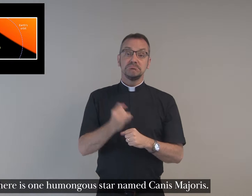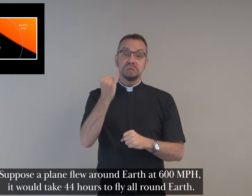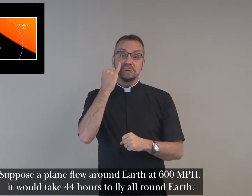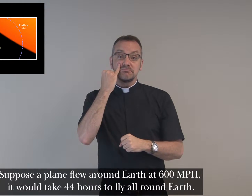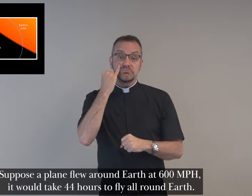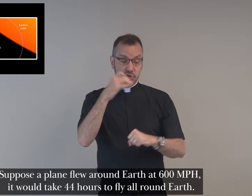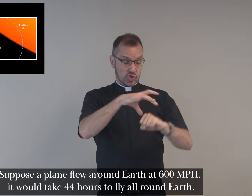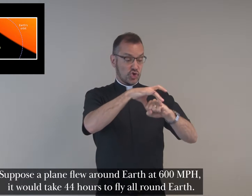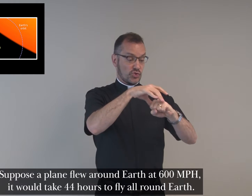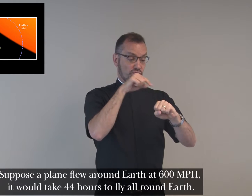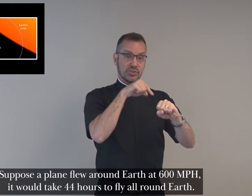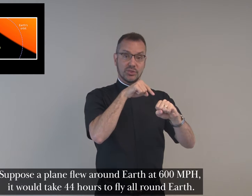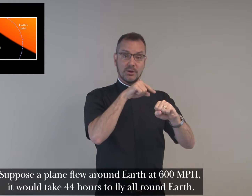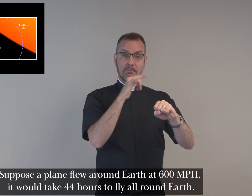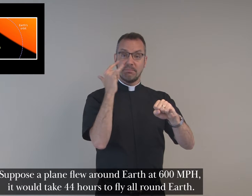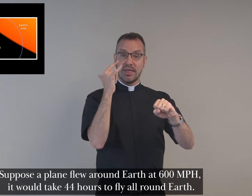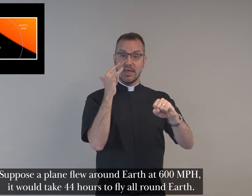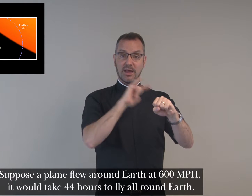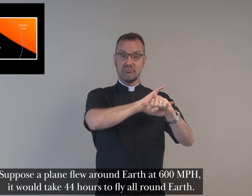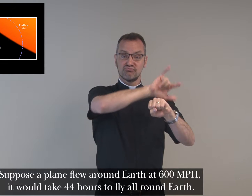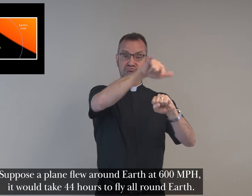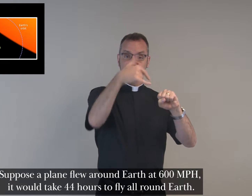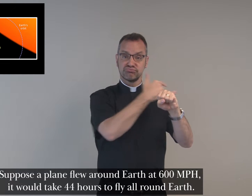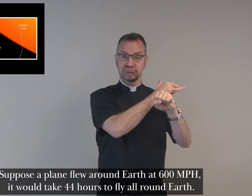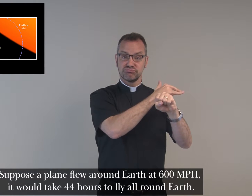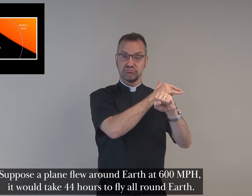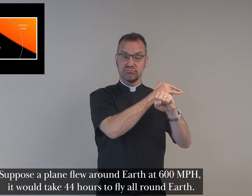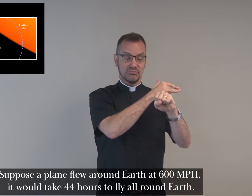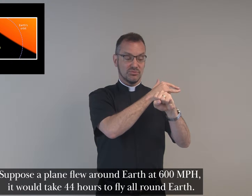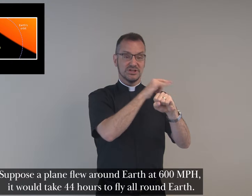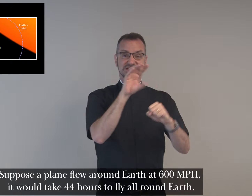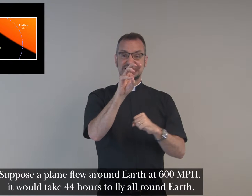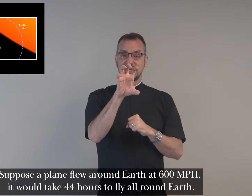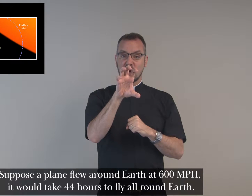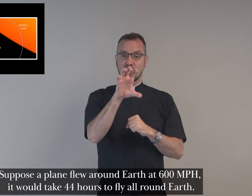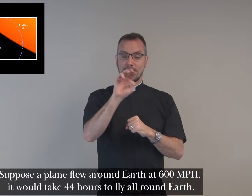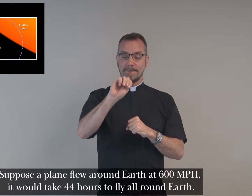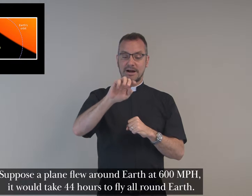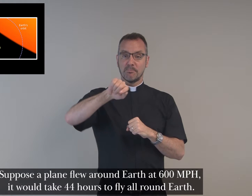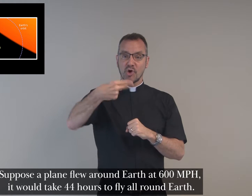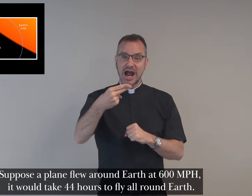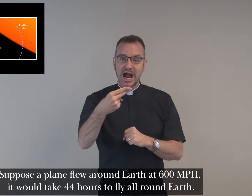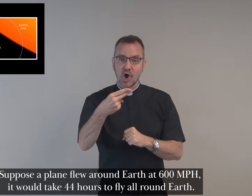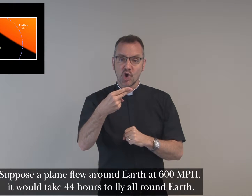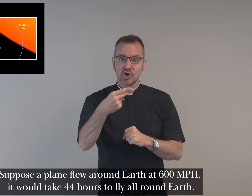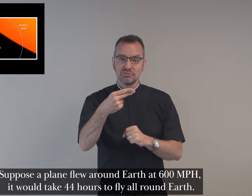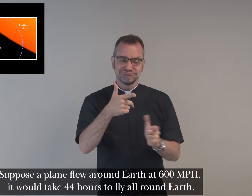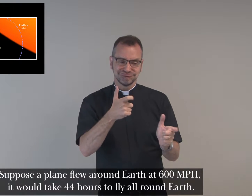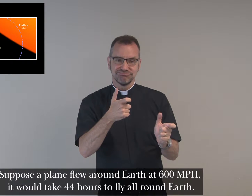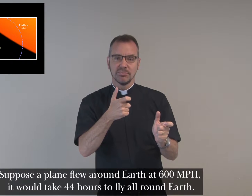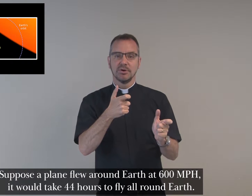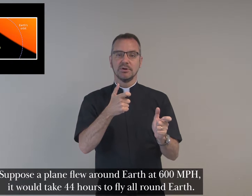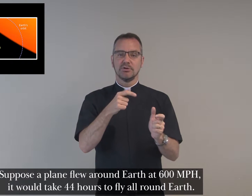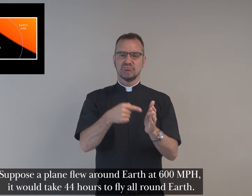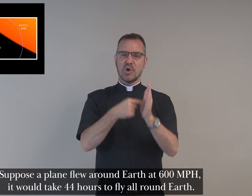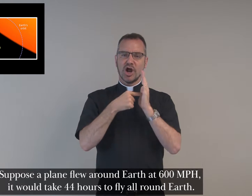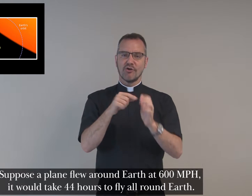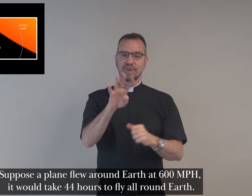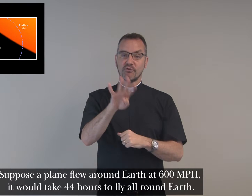Suppose a plane flew around Earth at 600 miles per hour. It would take 44 hours to fly all around the Earth.